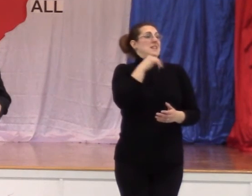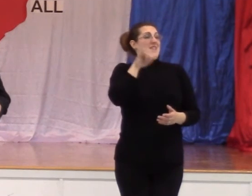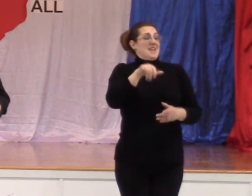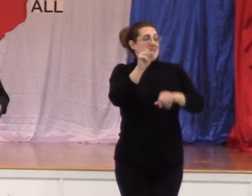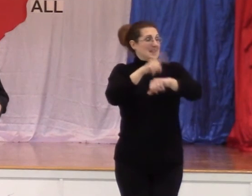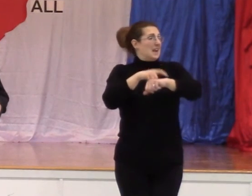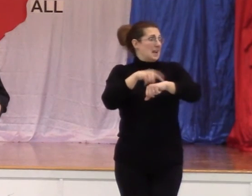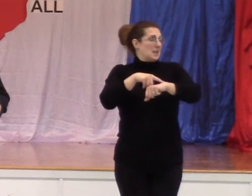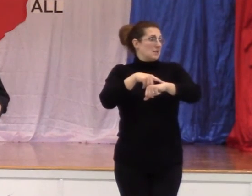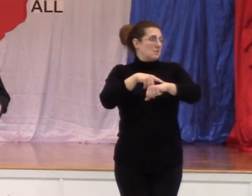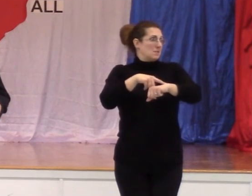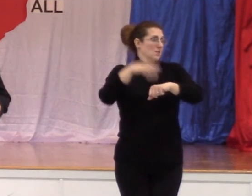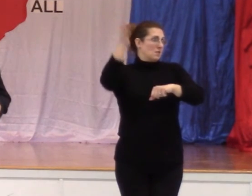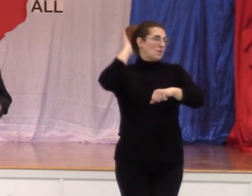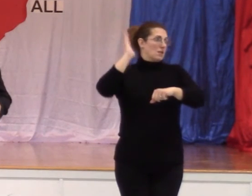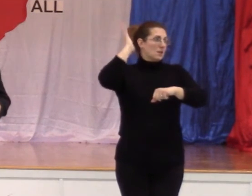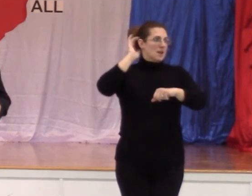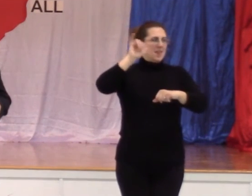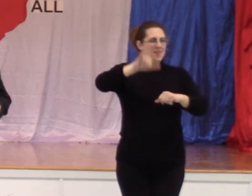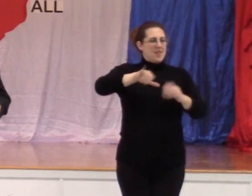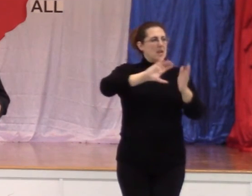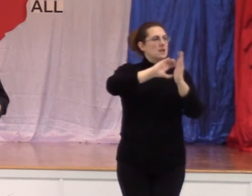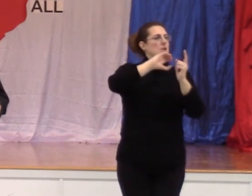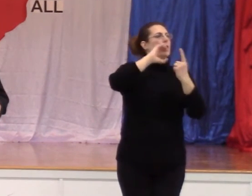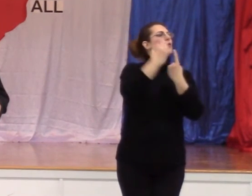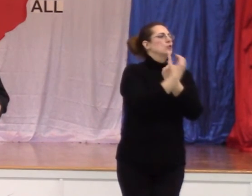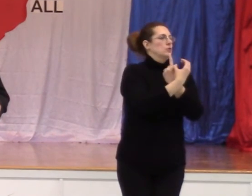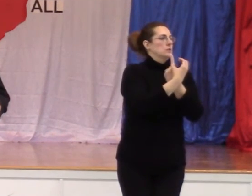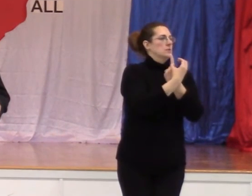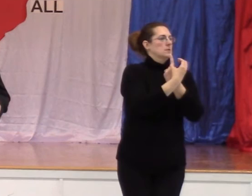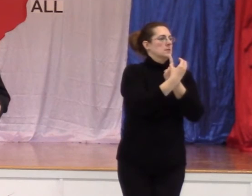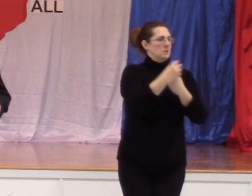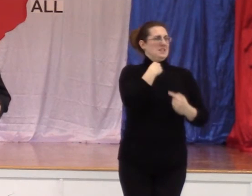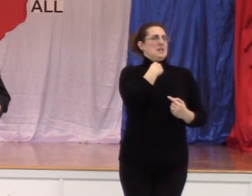time and their culture.